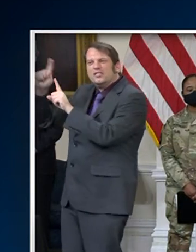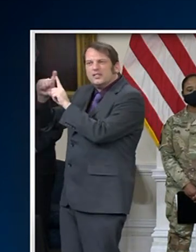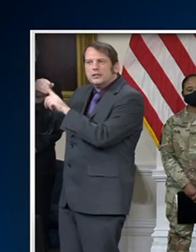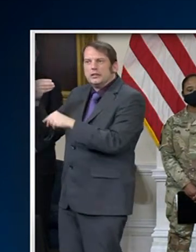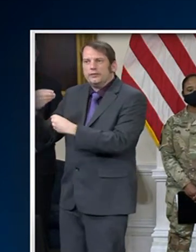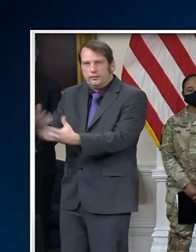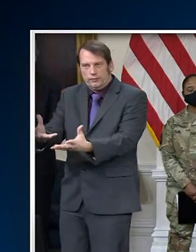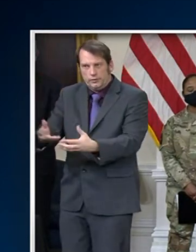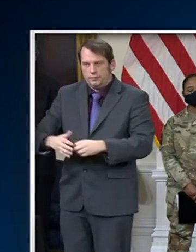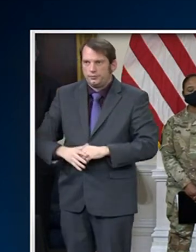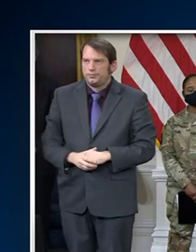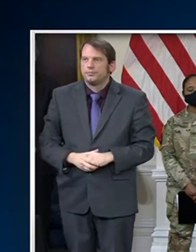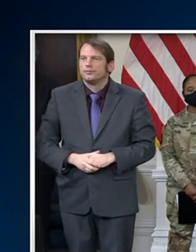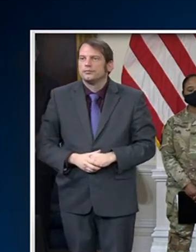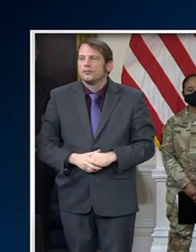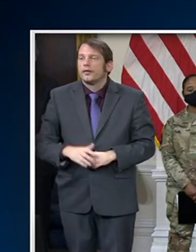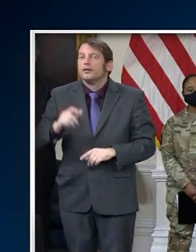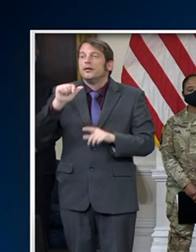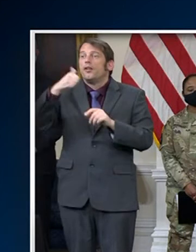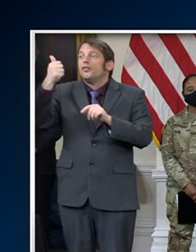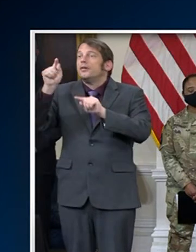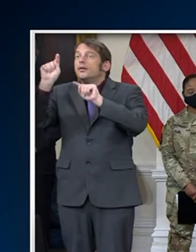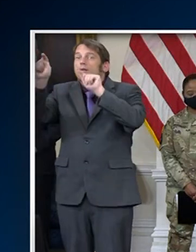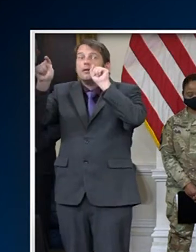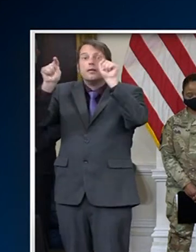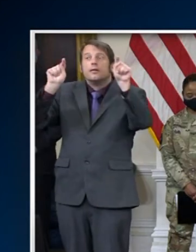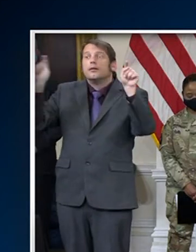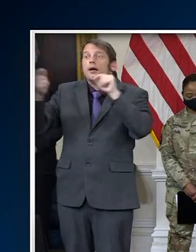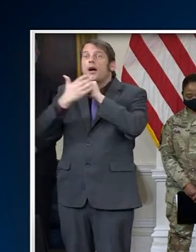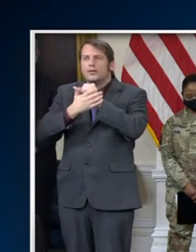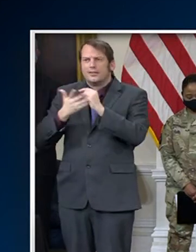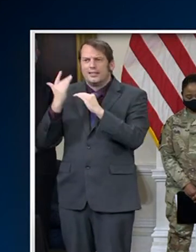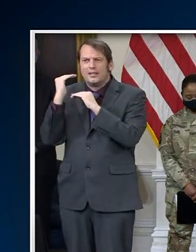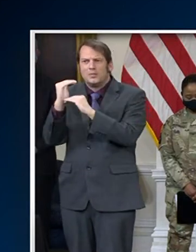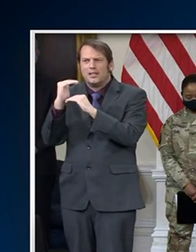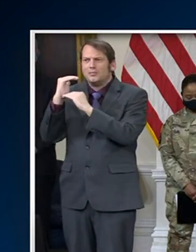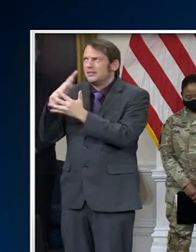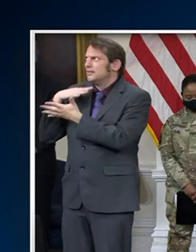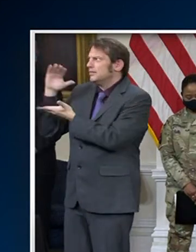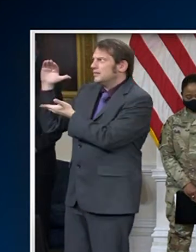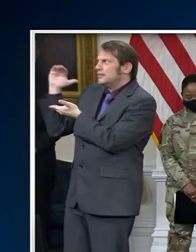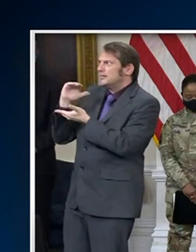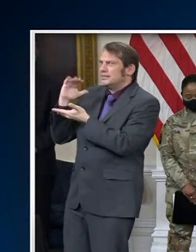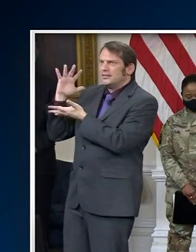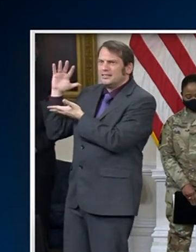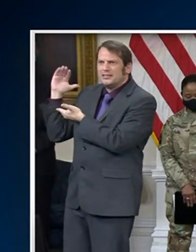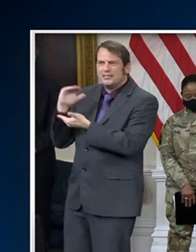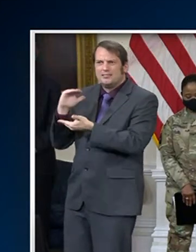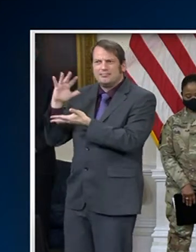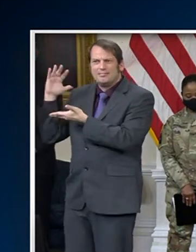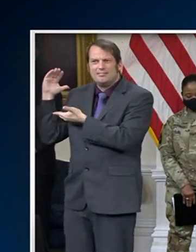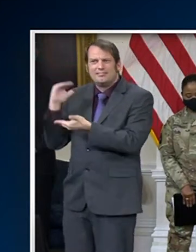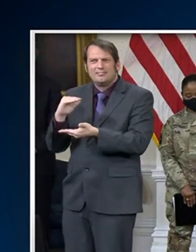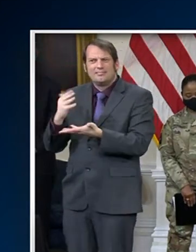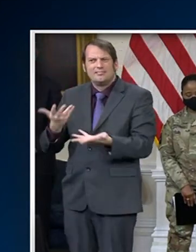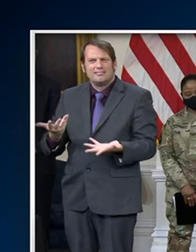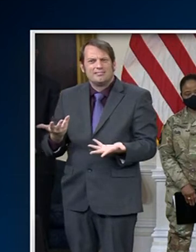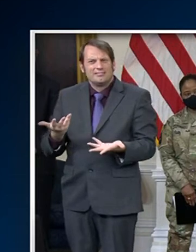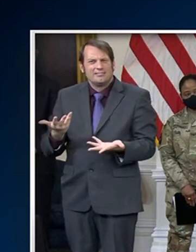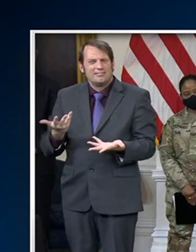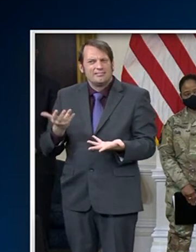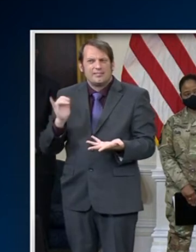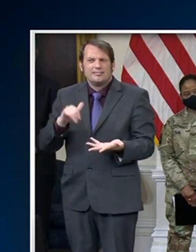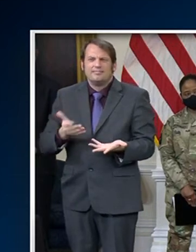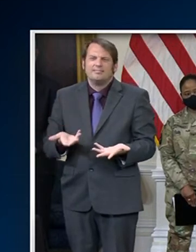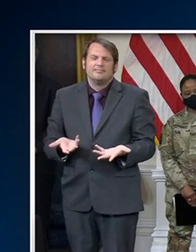only get X number of doses for our county, it's false. They're actually referring